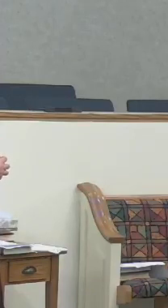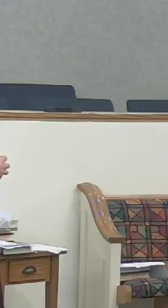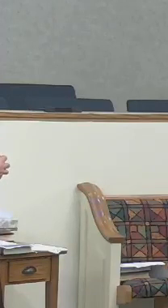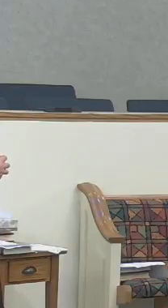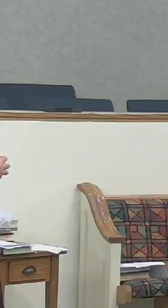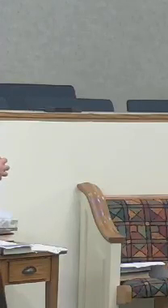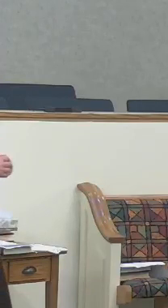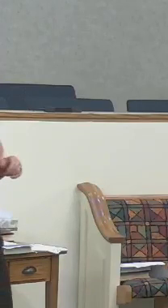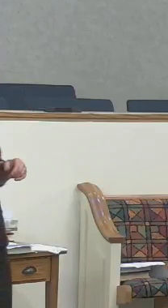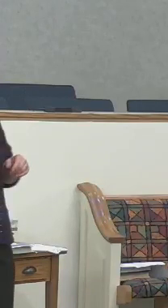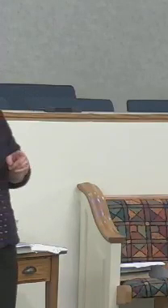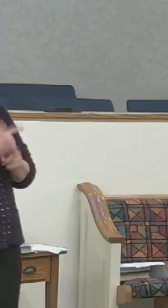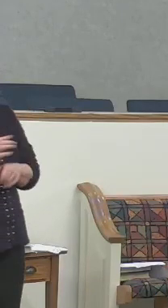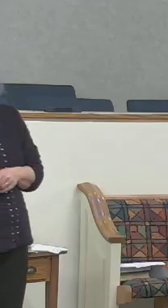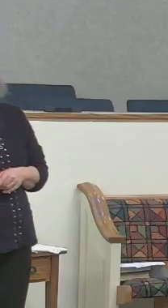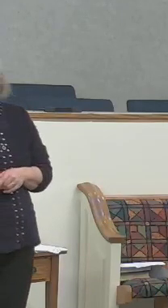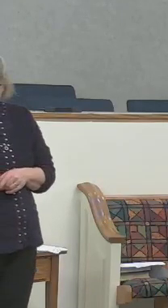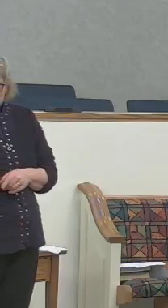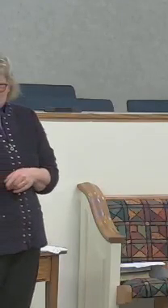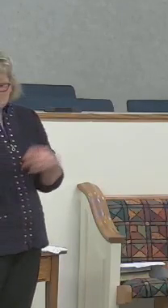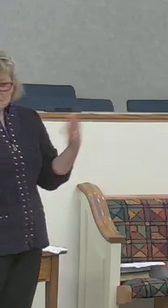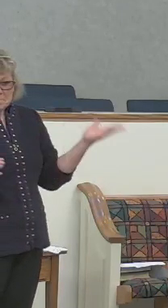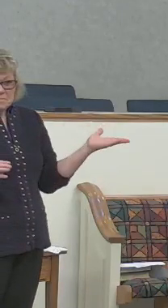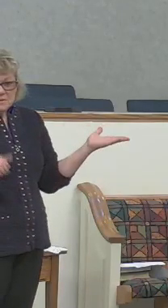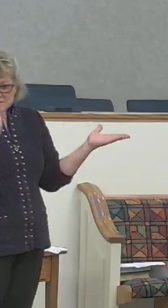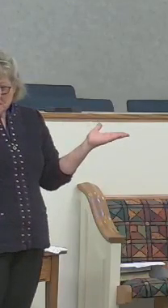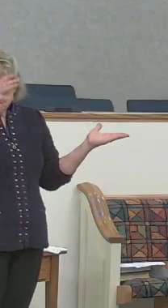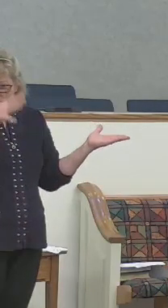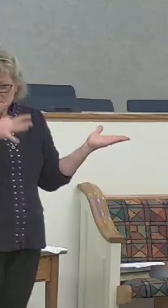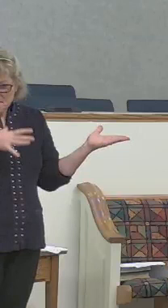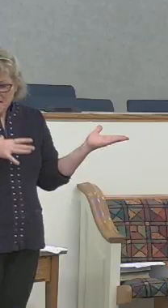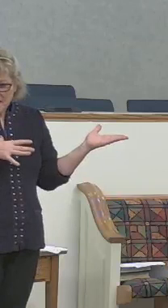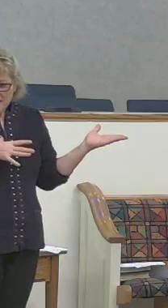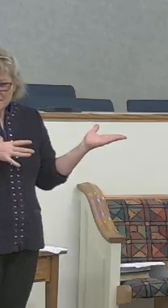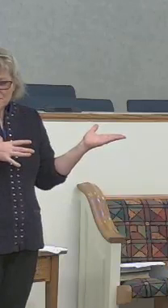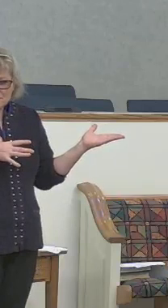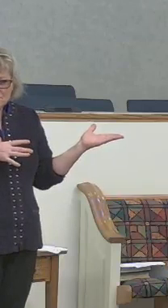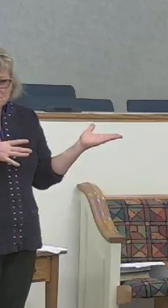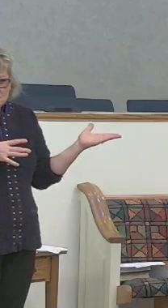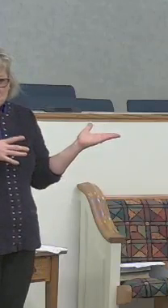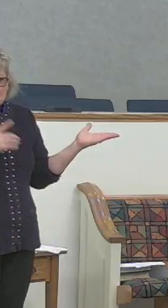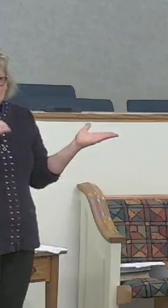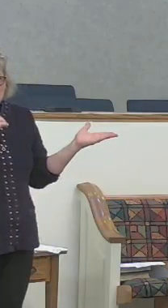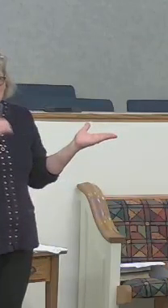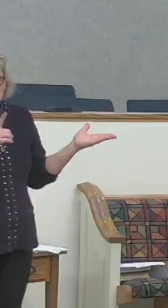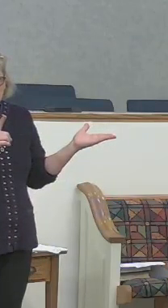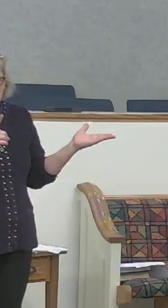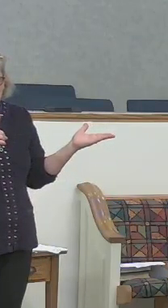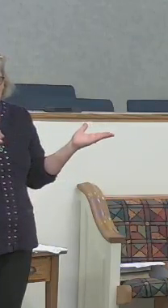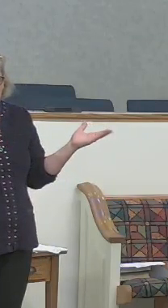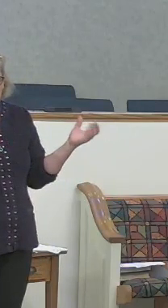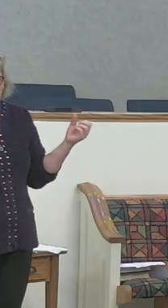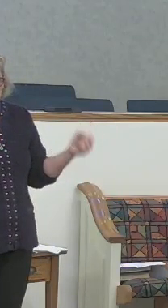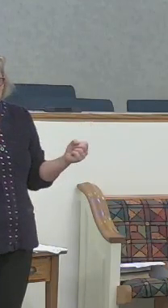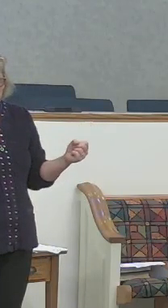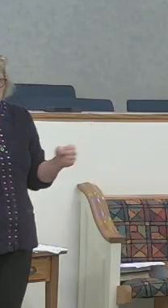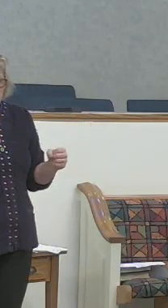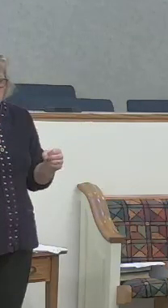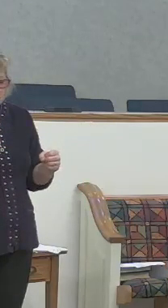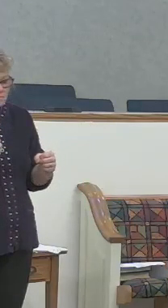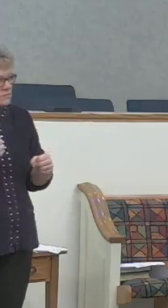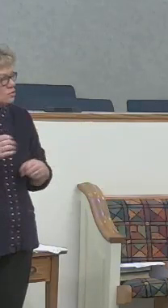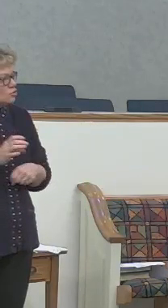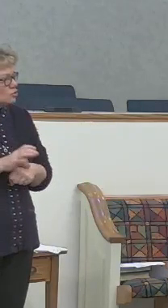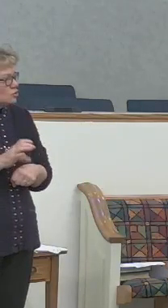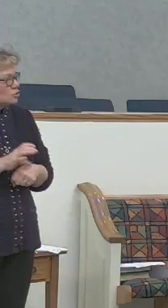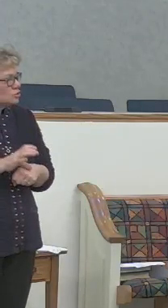Brother Marion was a man that really believed strongly in the church. He